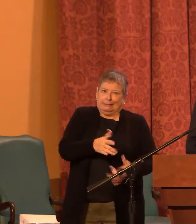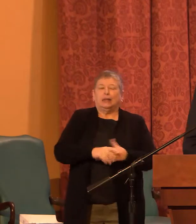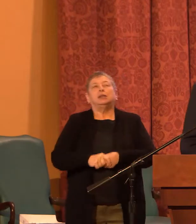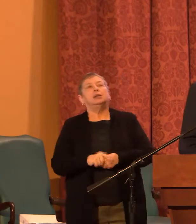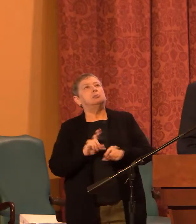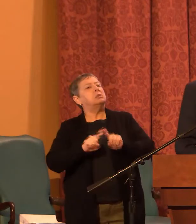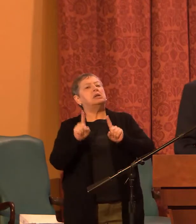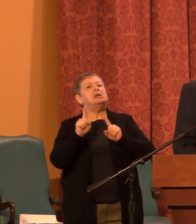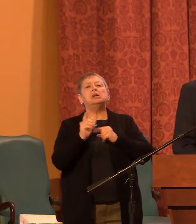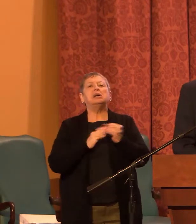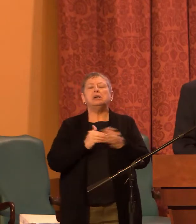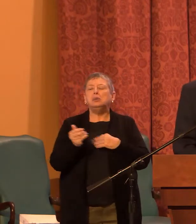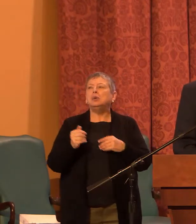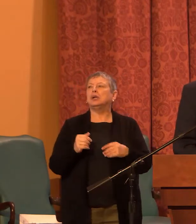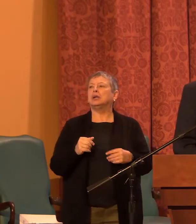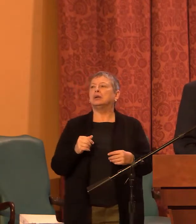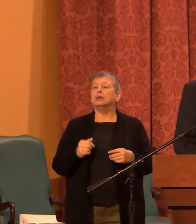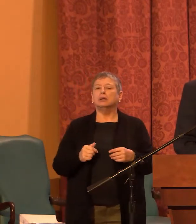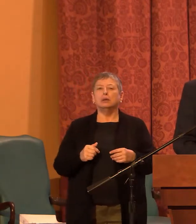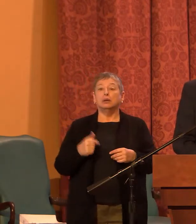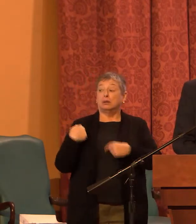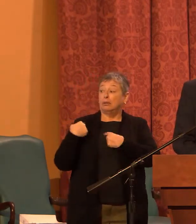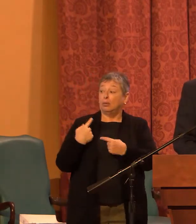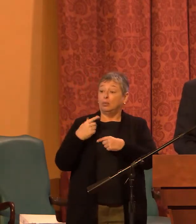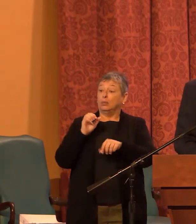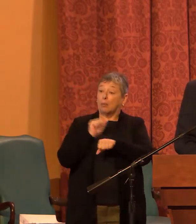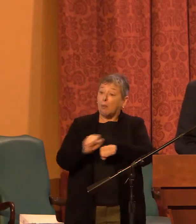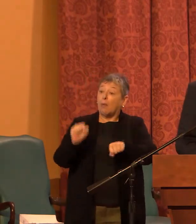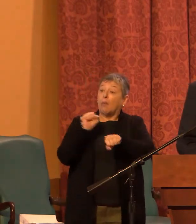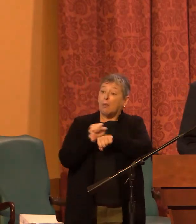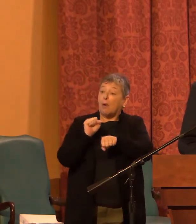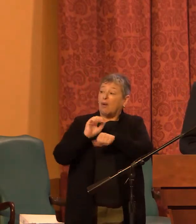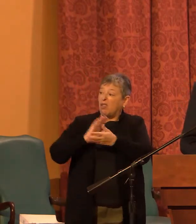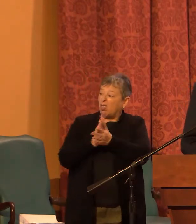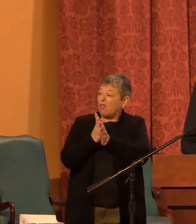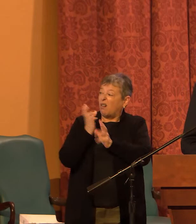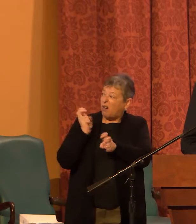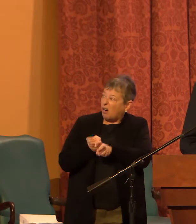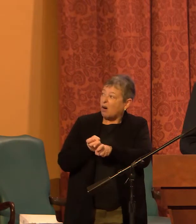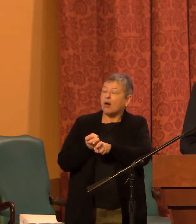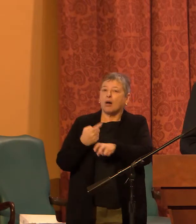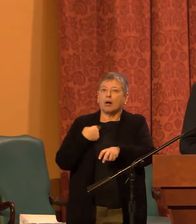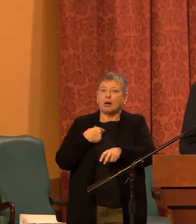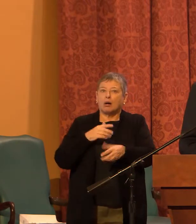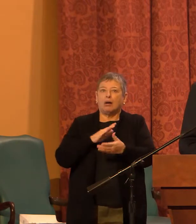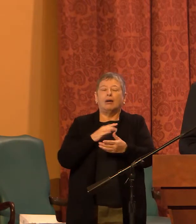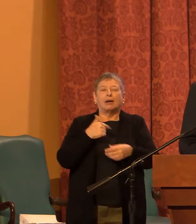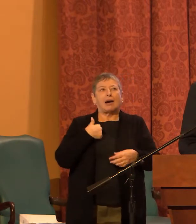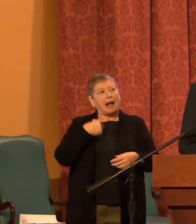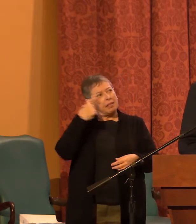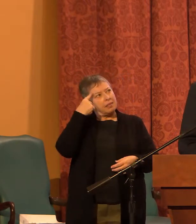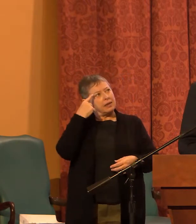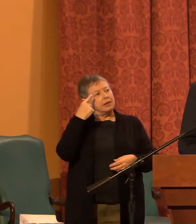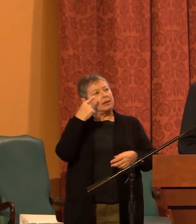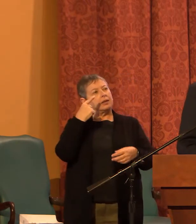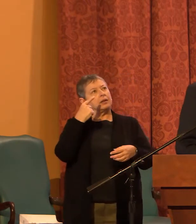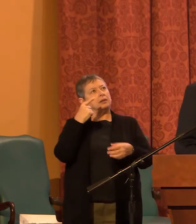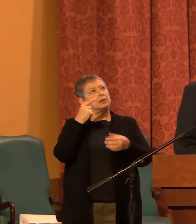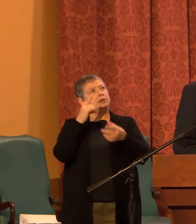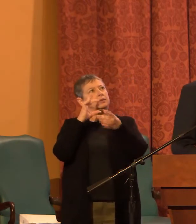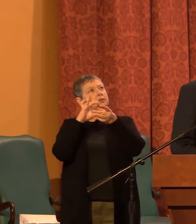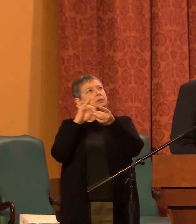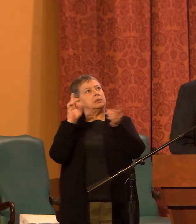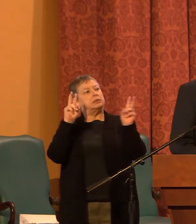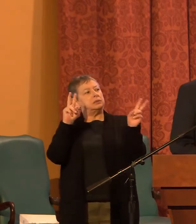But anyway, so when times get tough and things get hard, I think of some words that come from